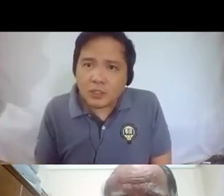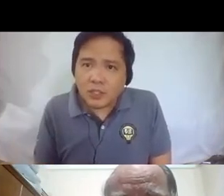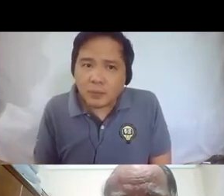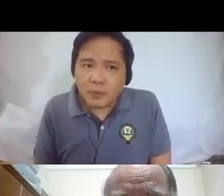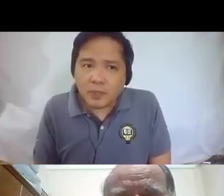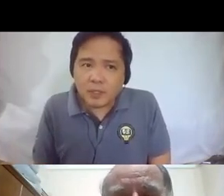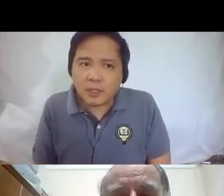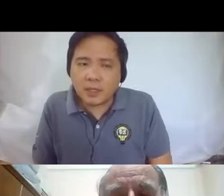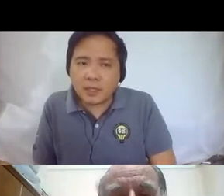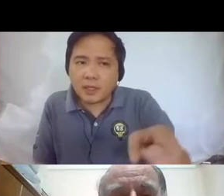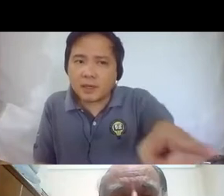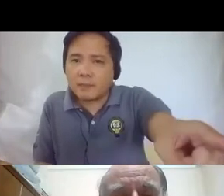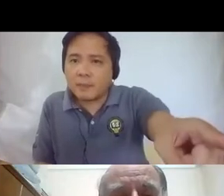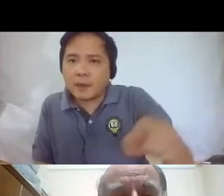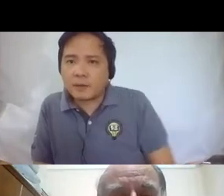Ship.